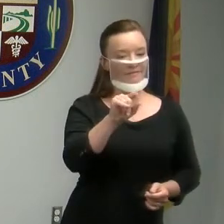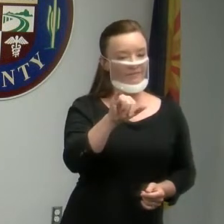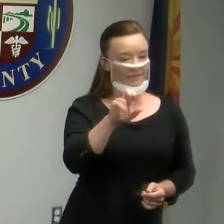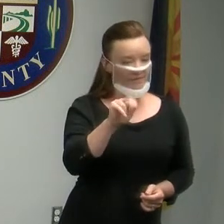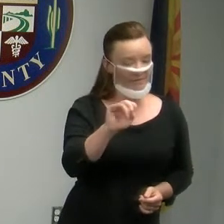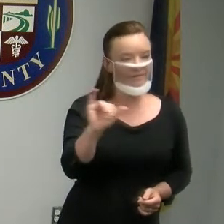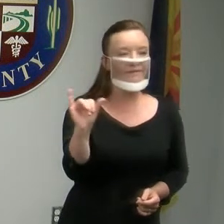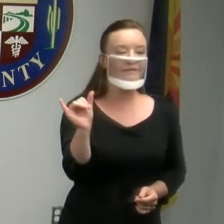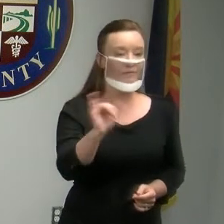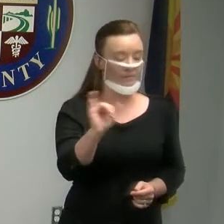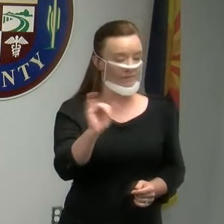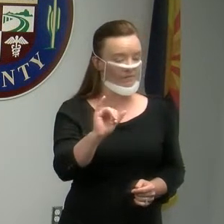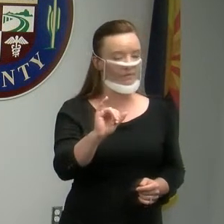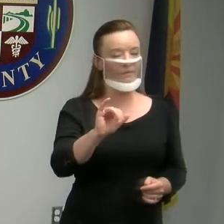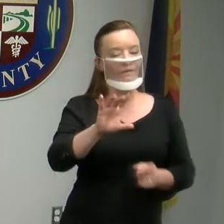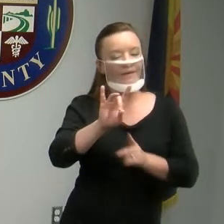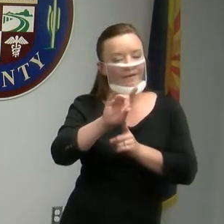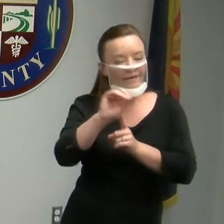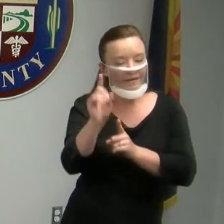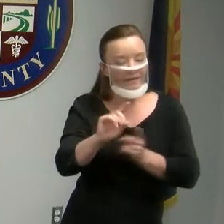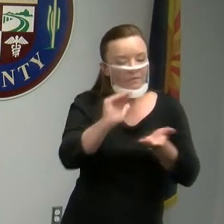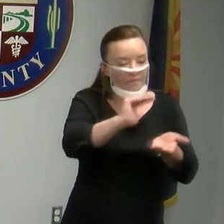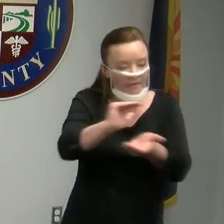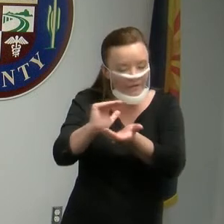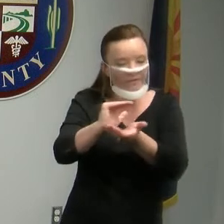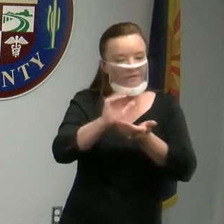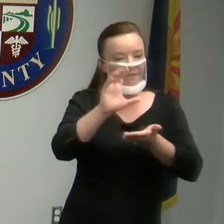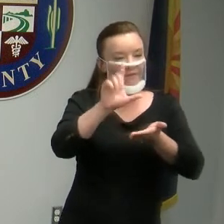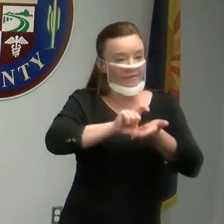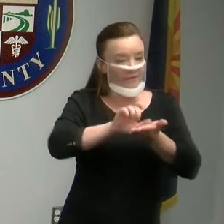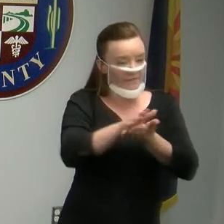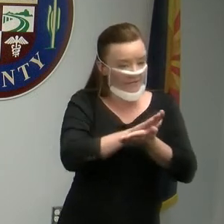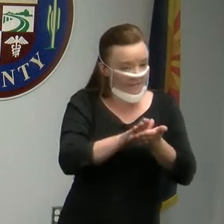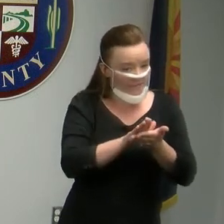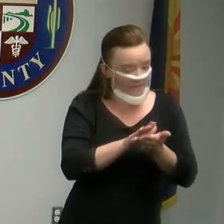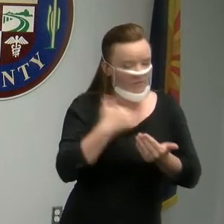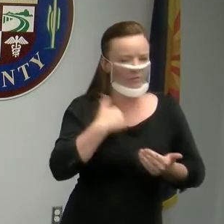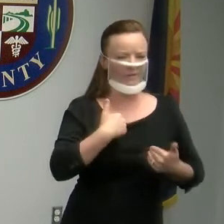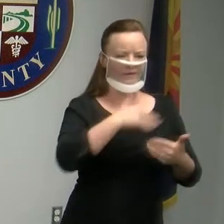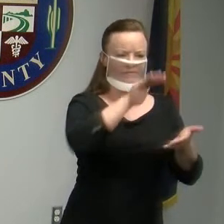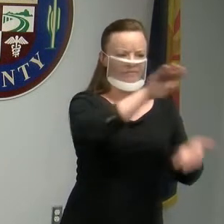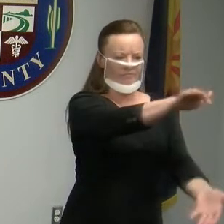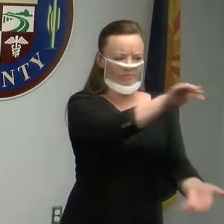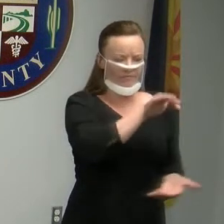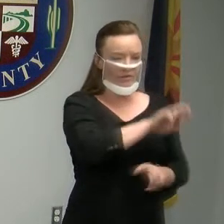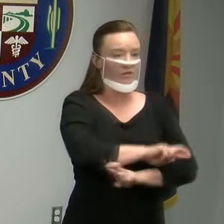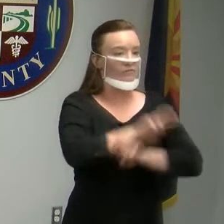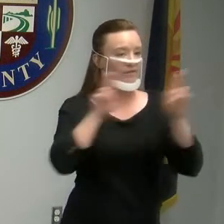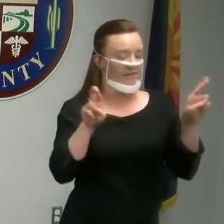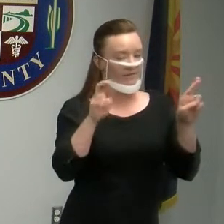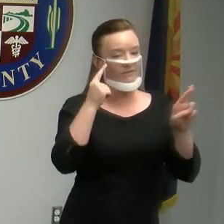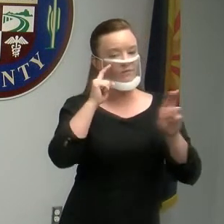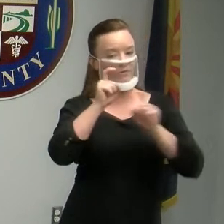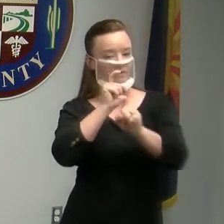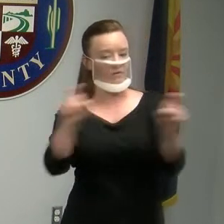being purchased to keep on hand for distribution to schools if needed for emergency disinfection